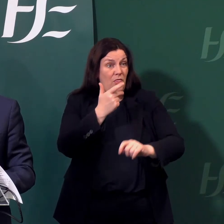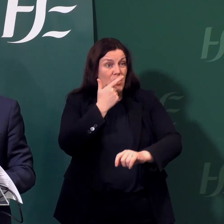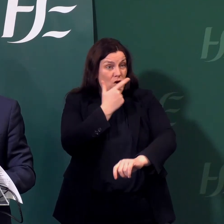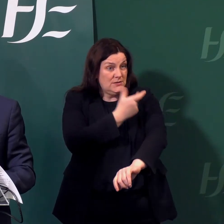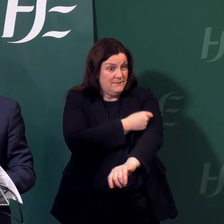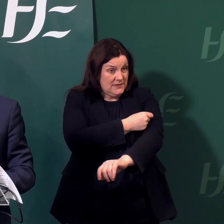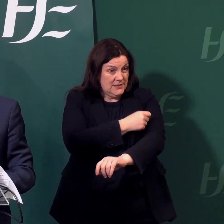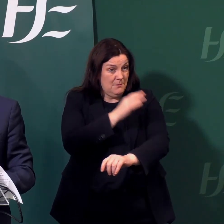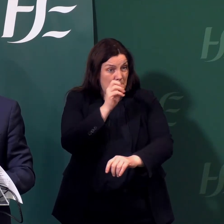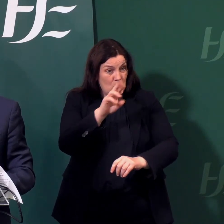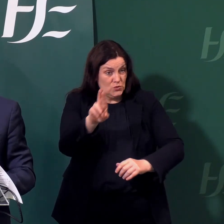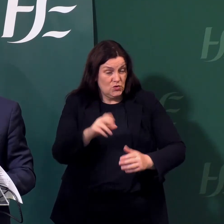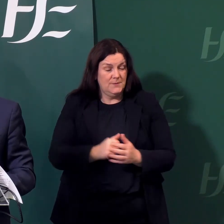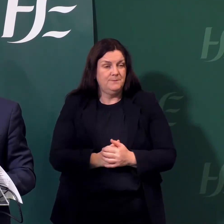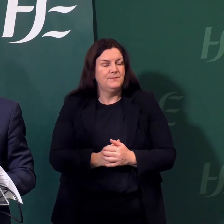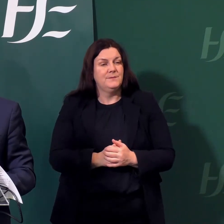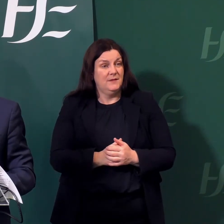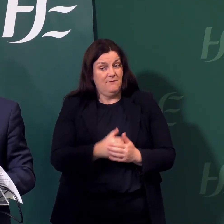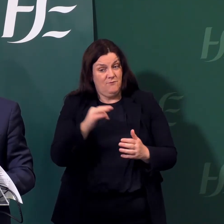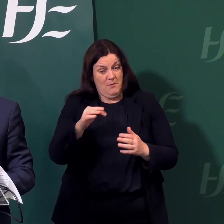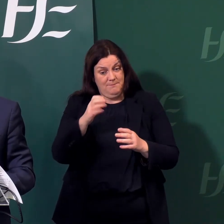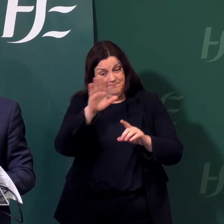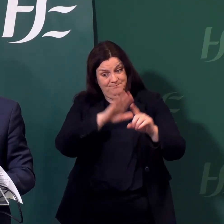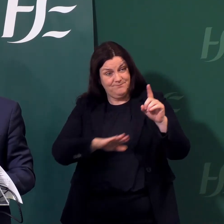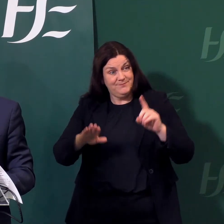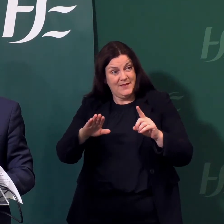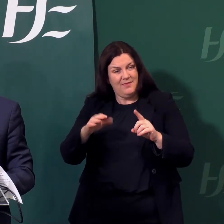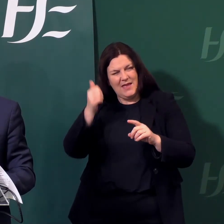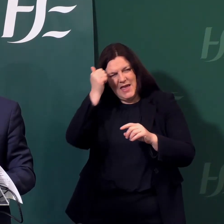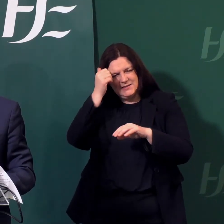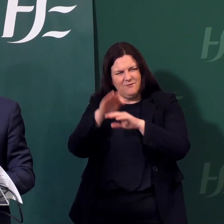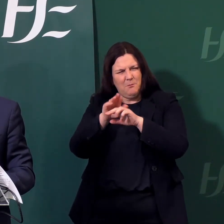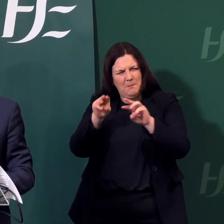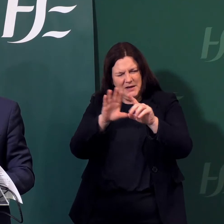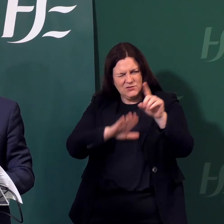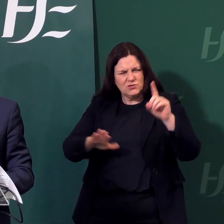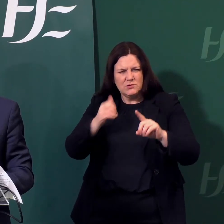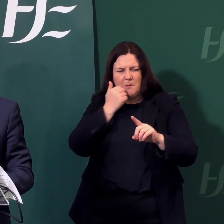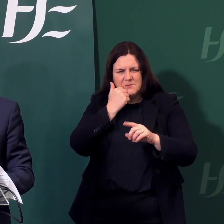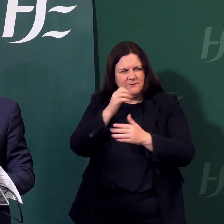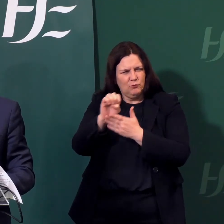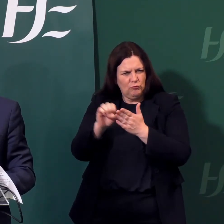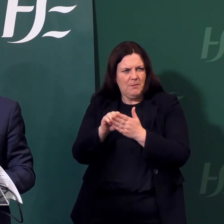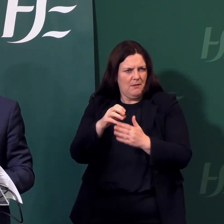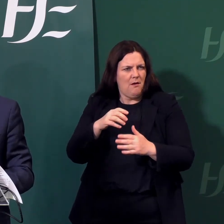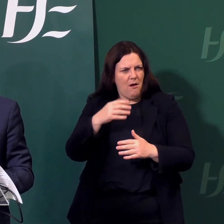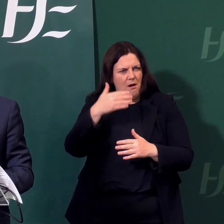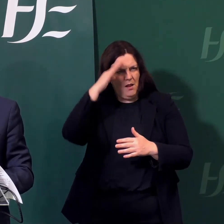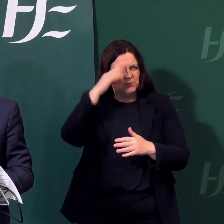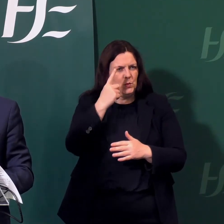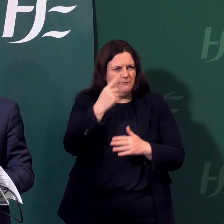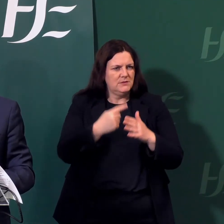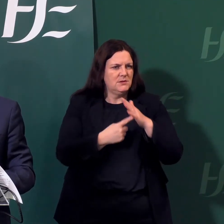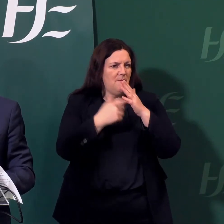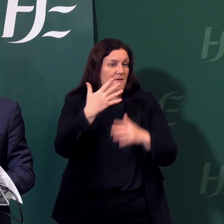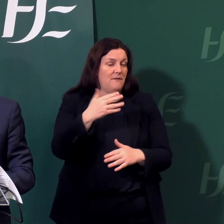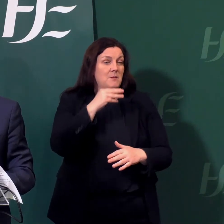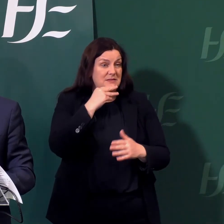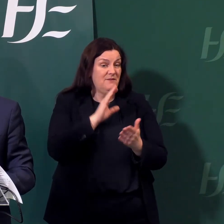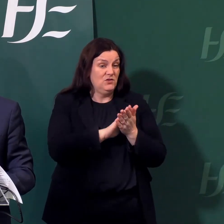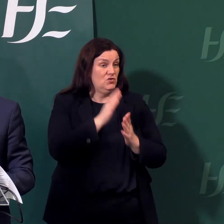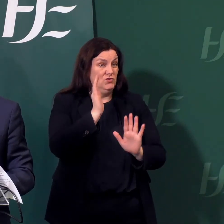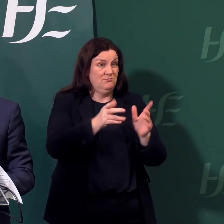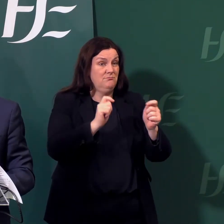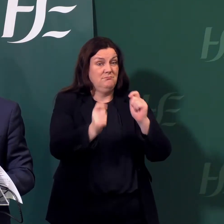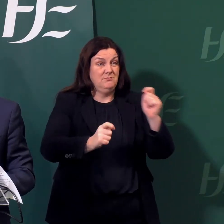week alone, we completed over 214,000 vaccines in total across the programmes. And as of yesterday